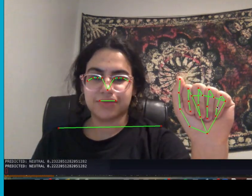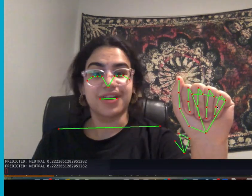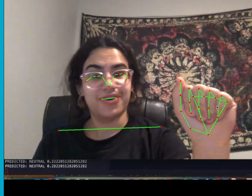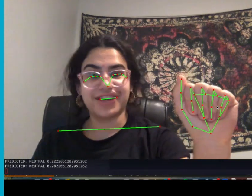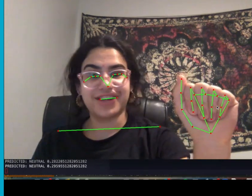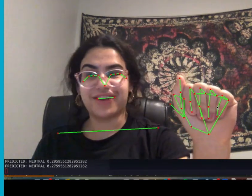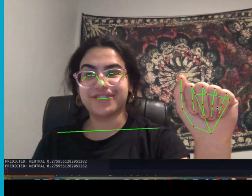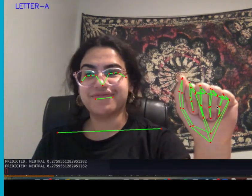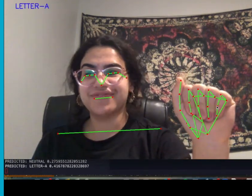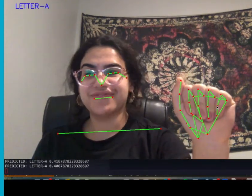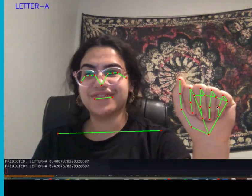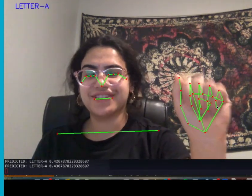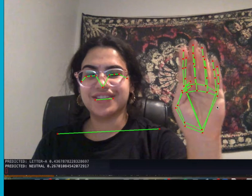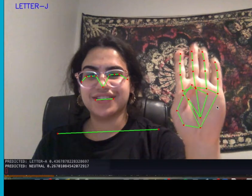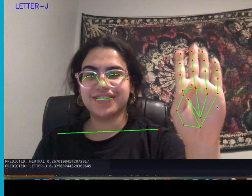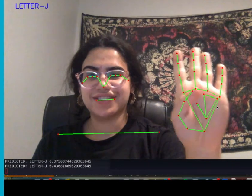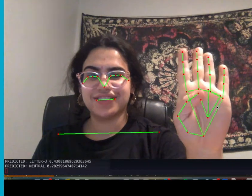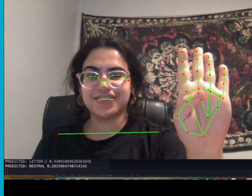Oh, got that one.